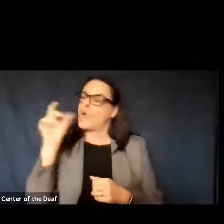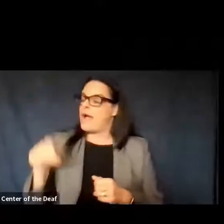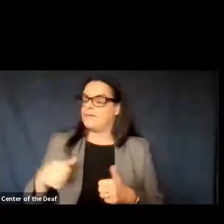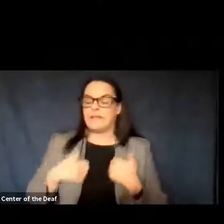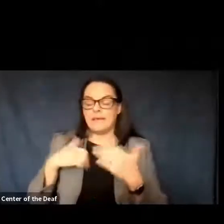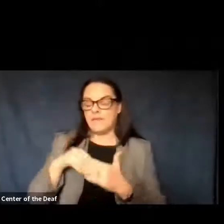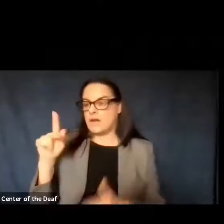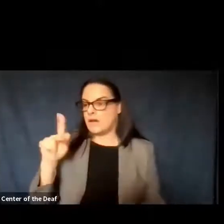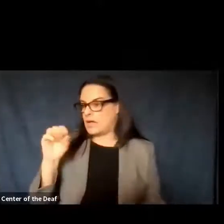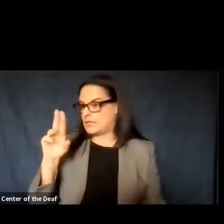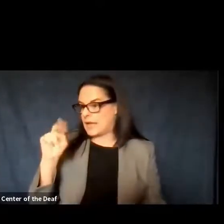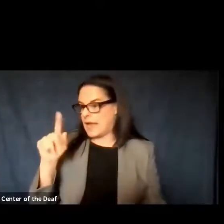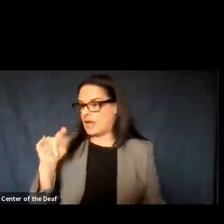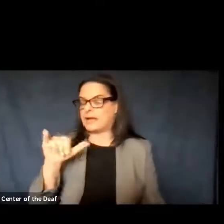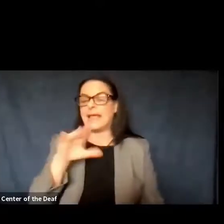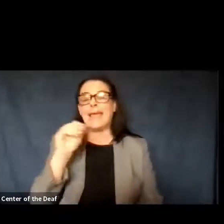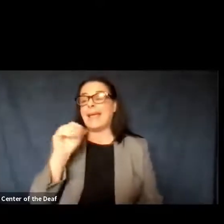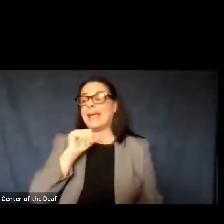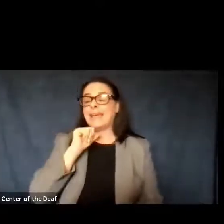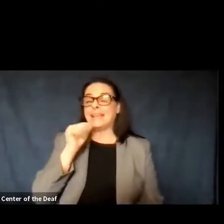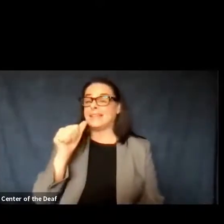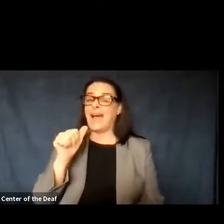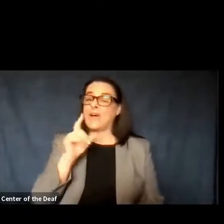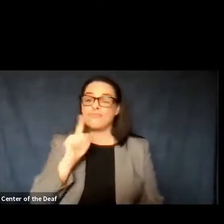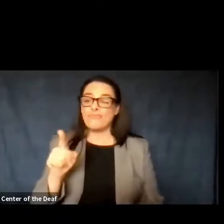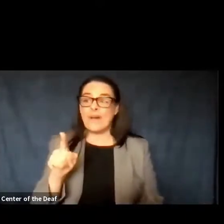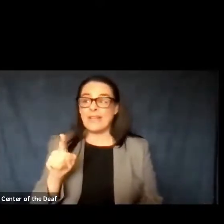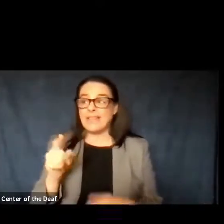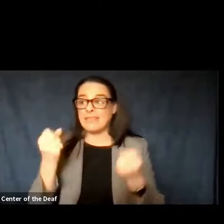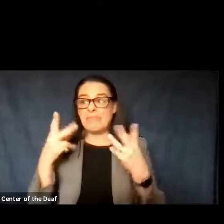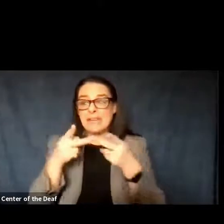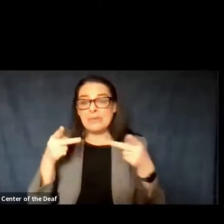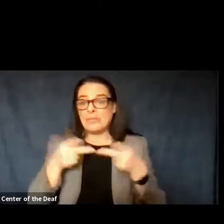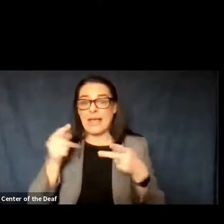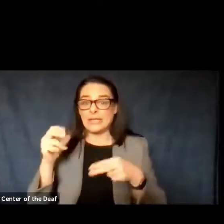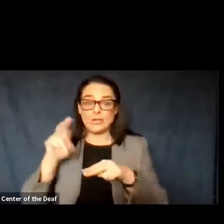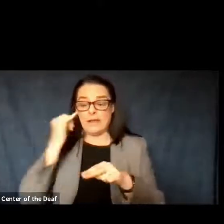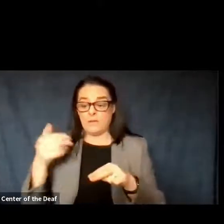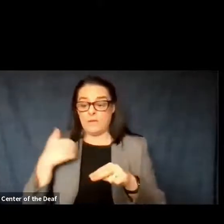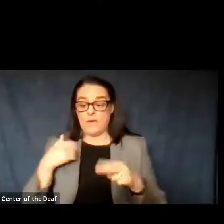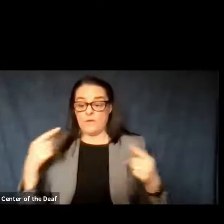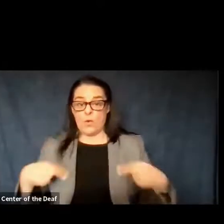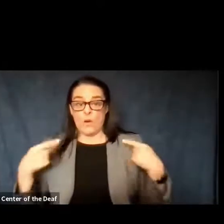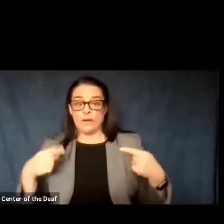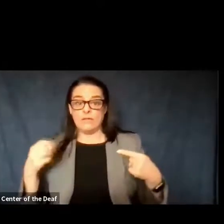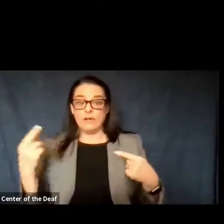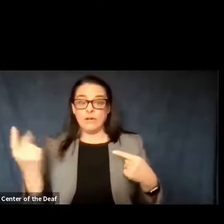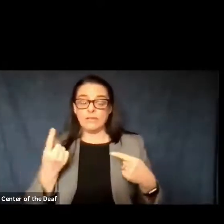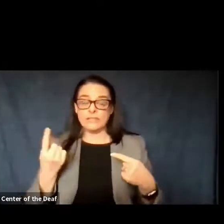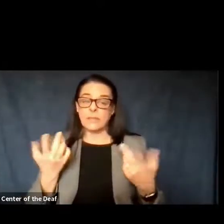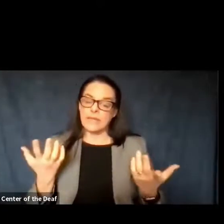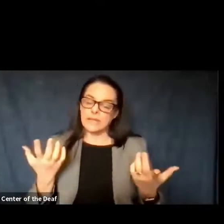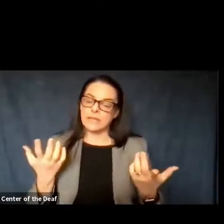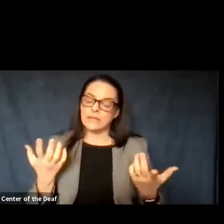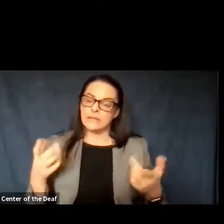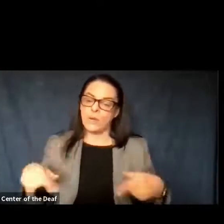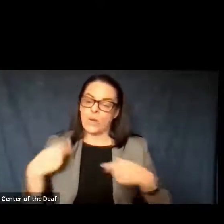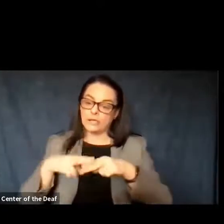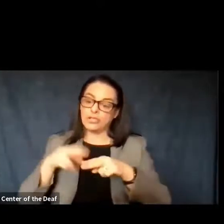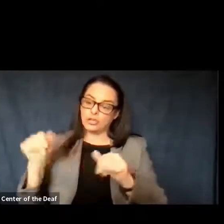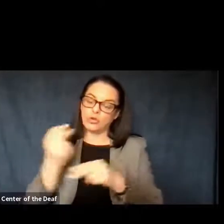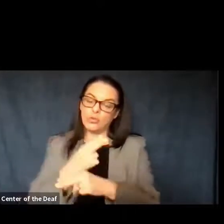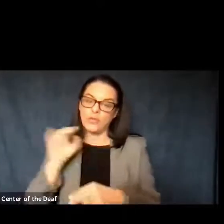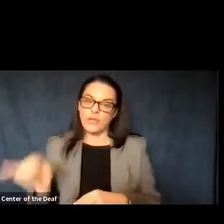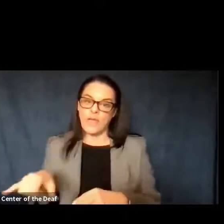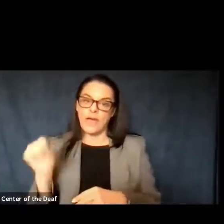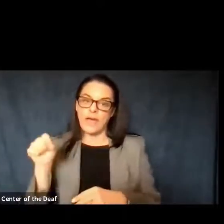and there is not a lot of opportunity for sitting. If you have a wheelchair or something like that, then obviously you can utilize